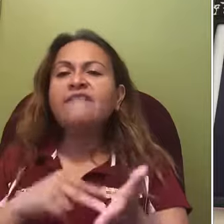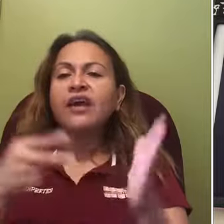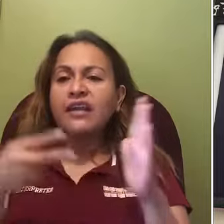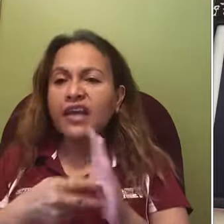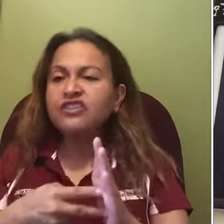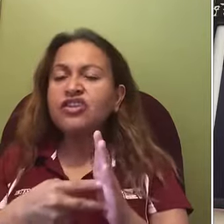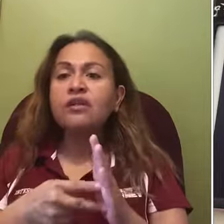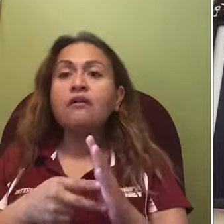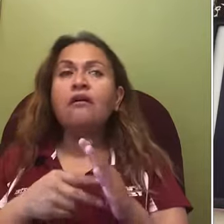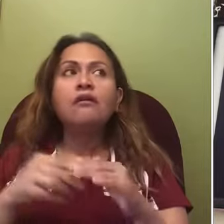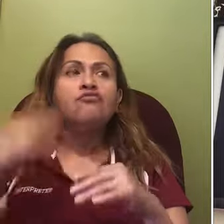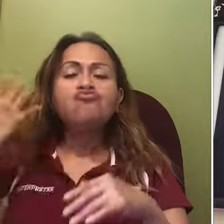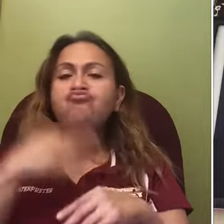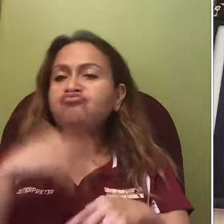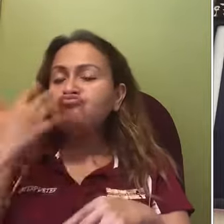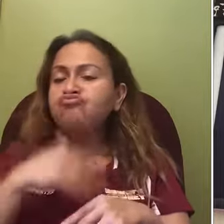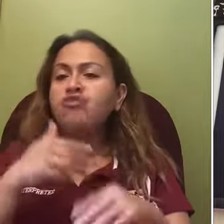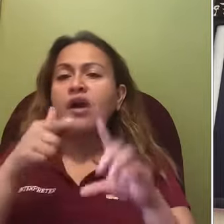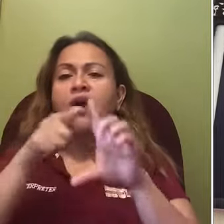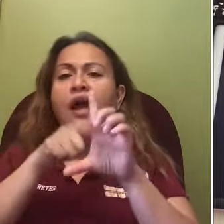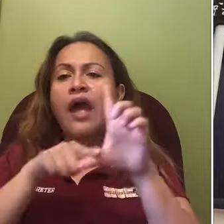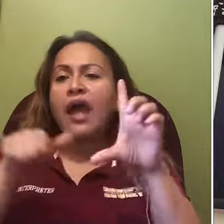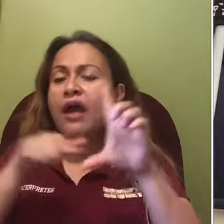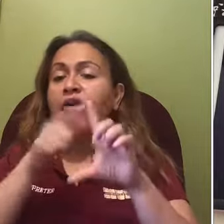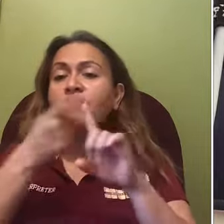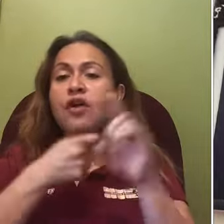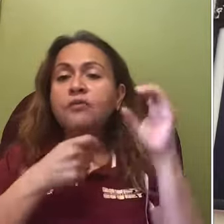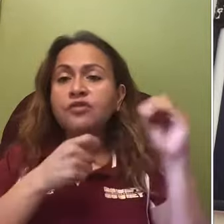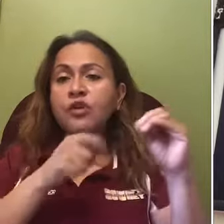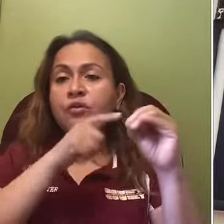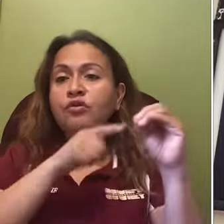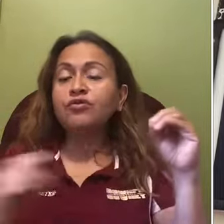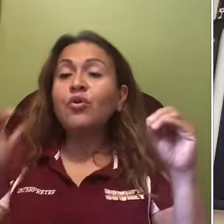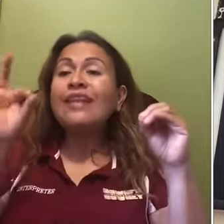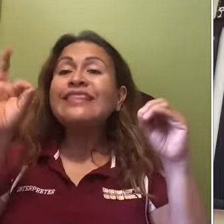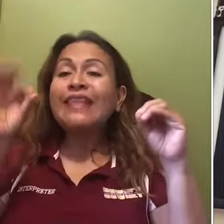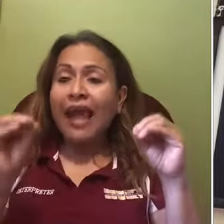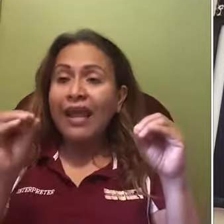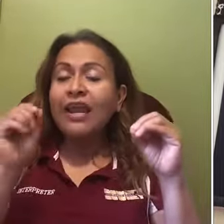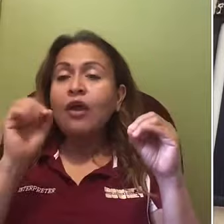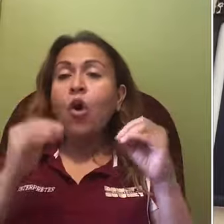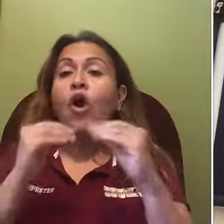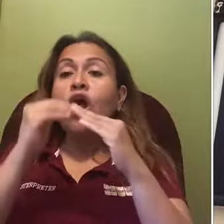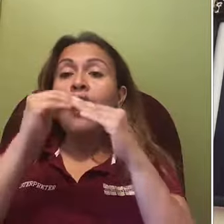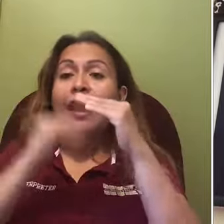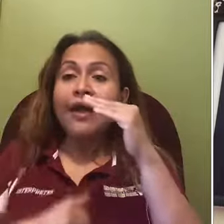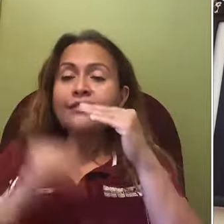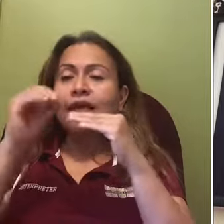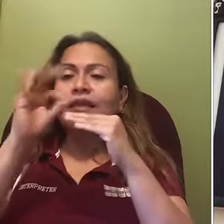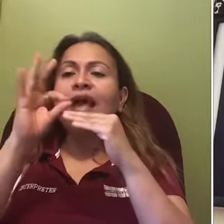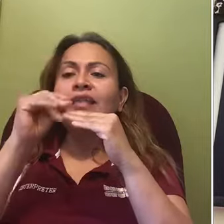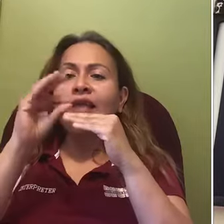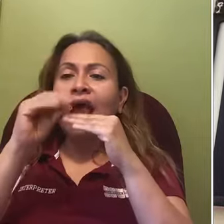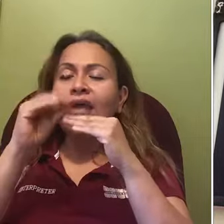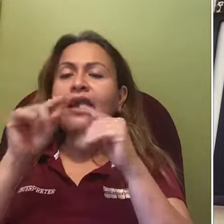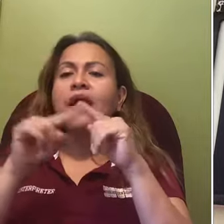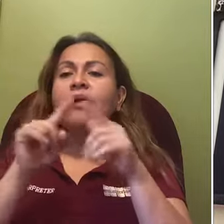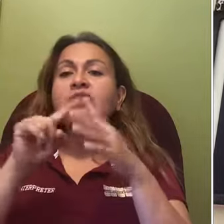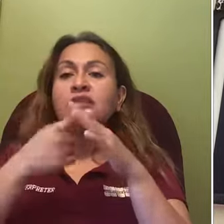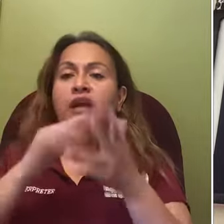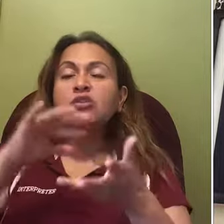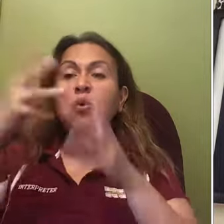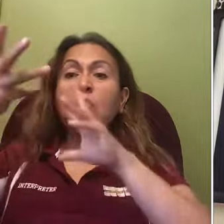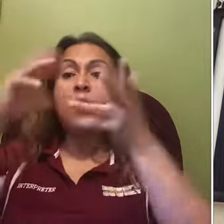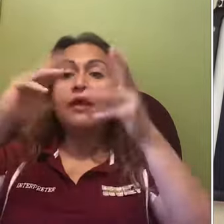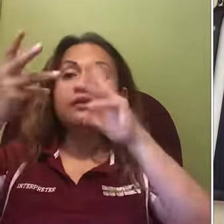takes us a long way for angles that are between 0 and 90 degrees, or that are less than 90 degrees. But they kind of start to mess up